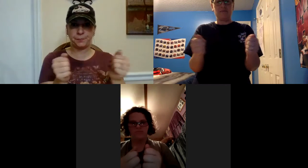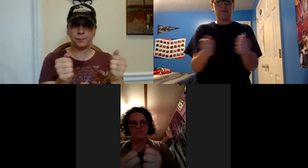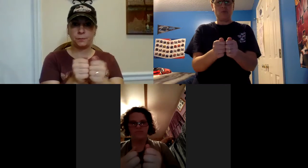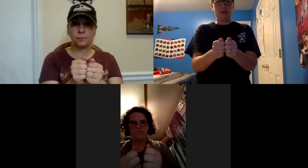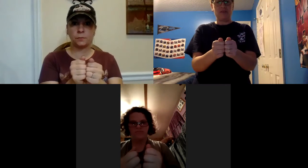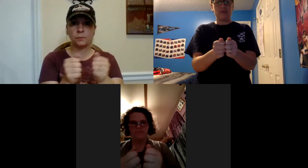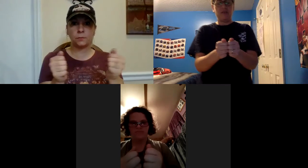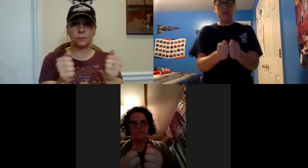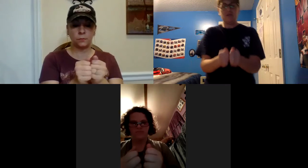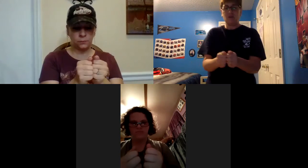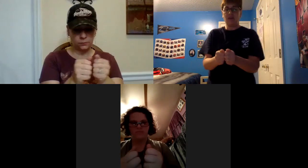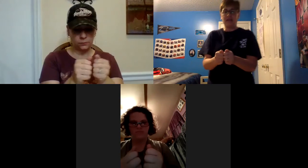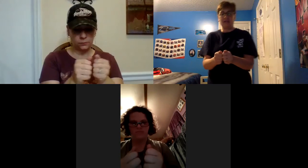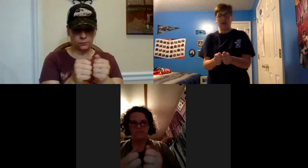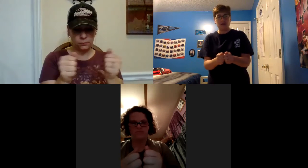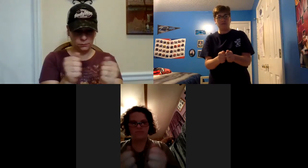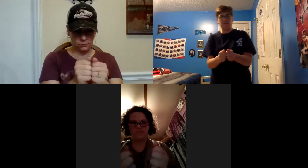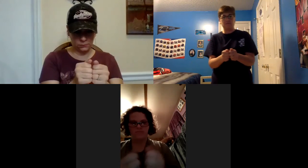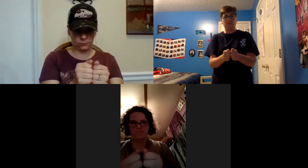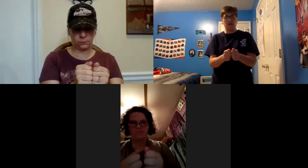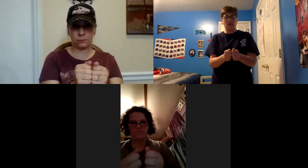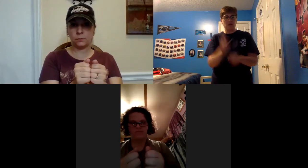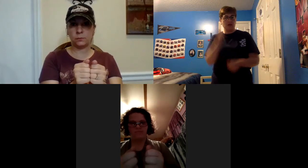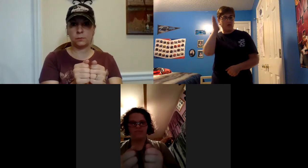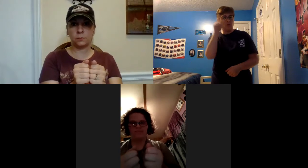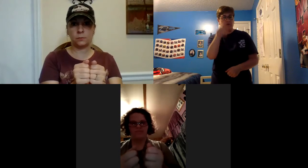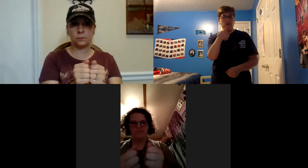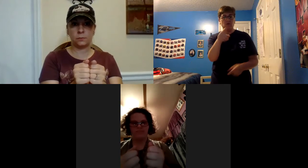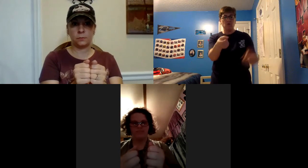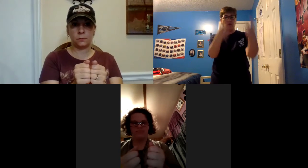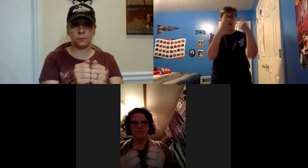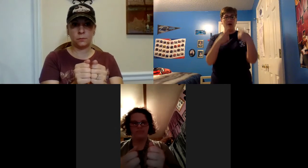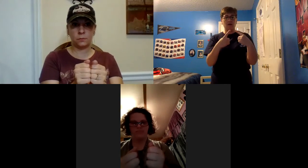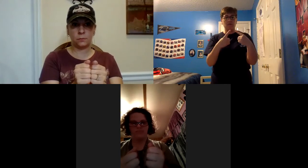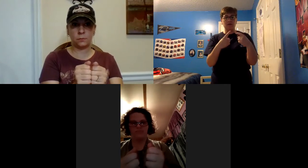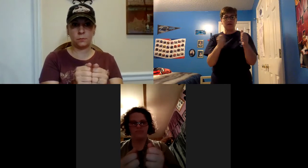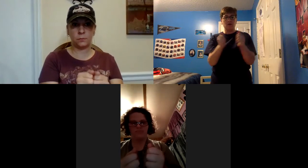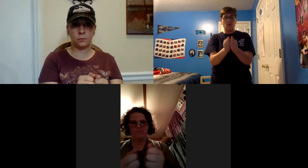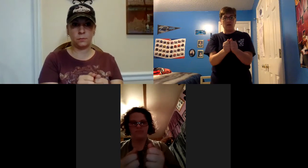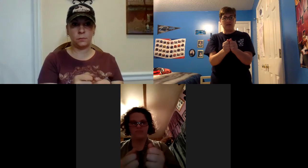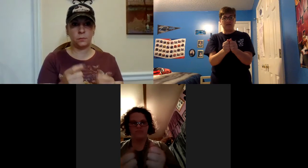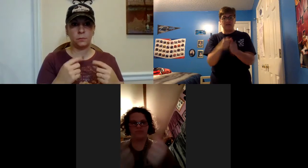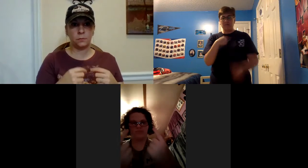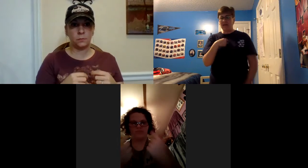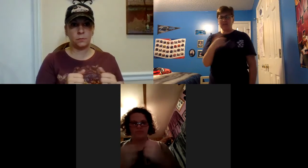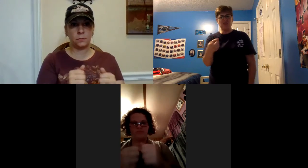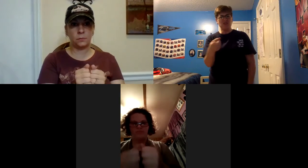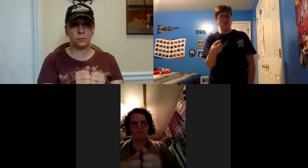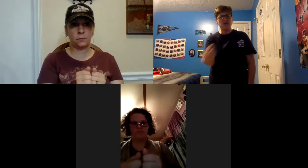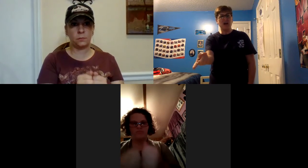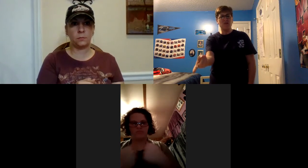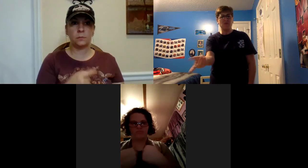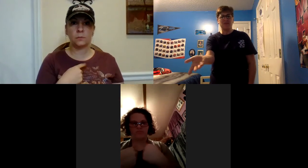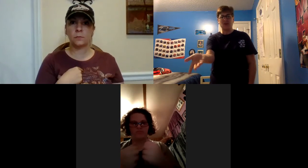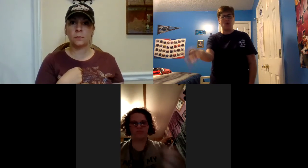yep, with. So like, like, will you come with me? I should have